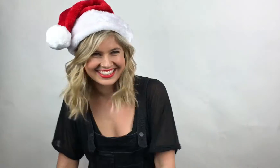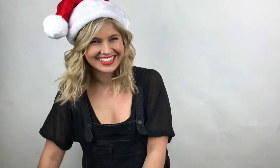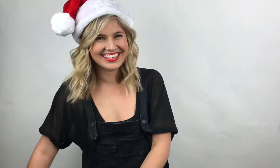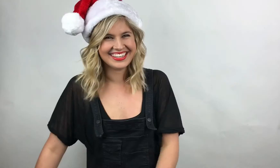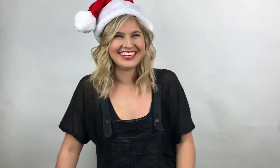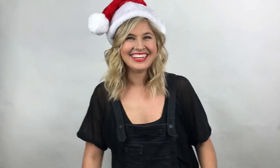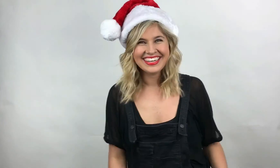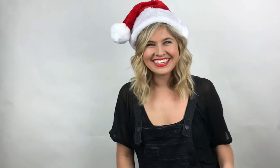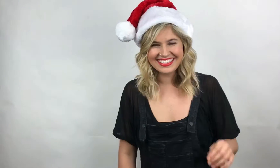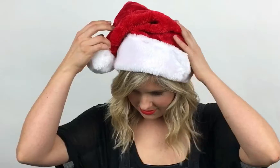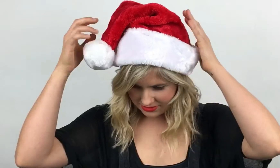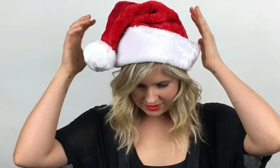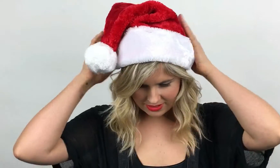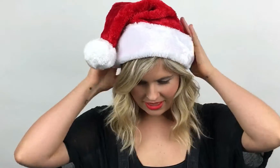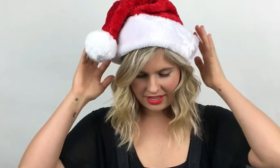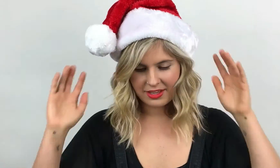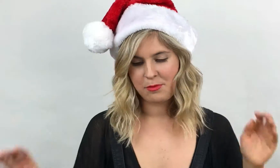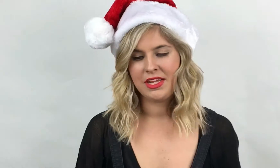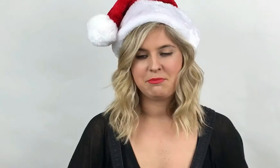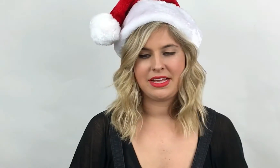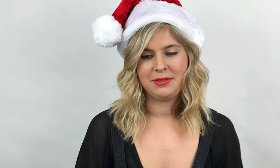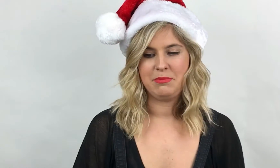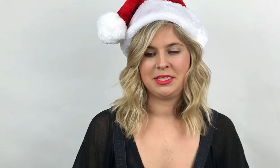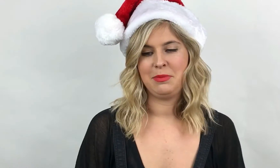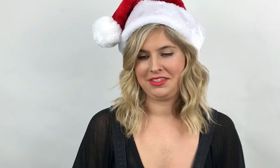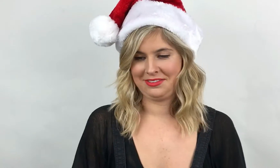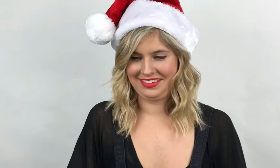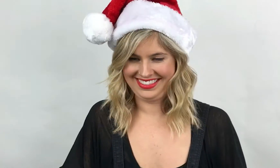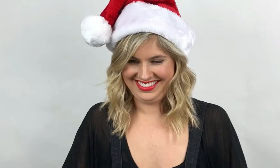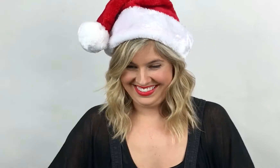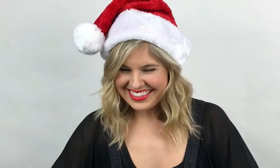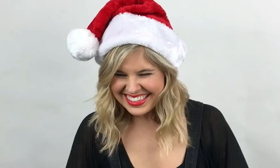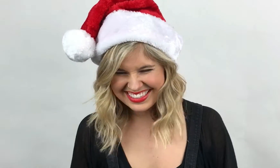that was going to scare you. Just think, I'm getting paid the big bucks.